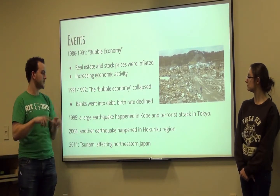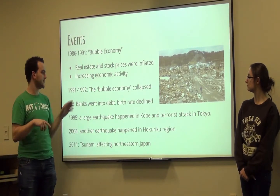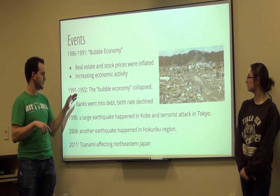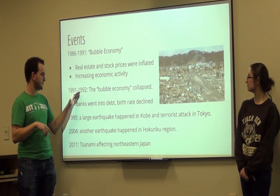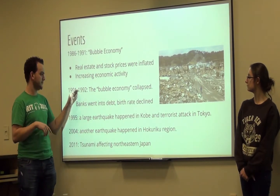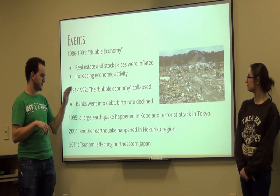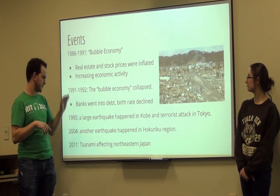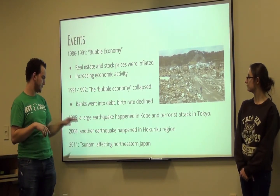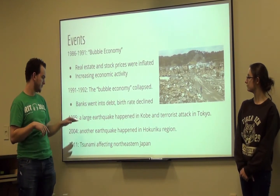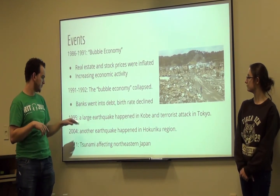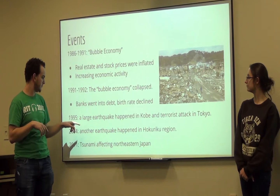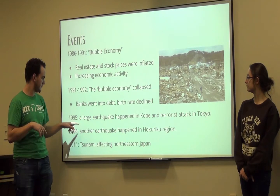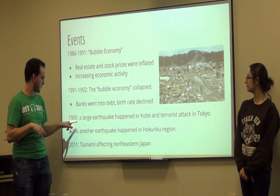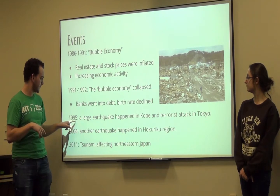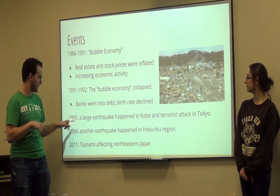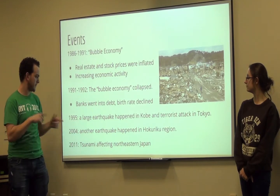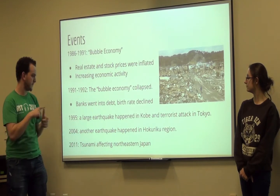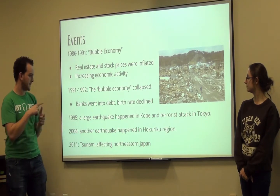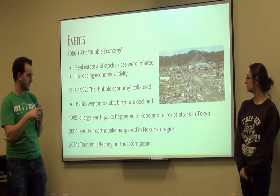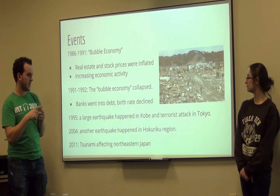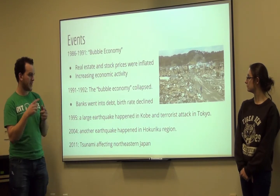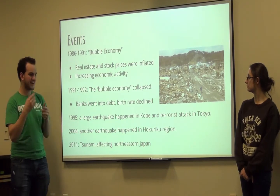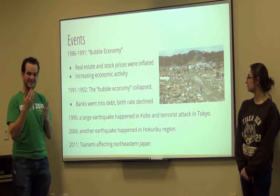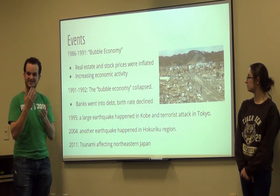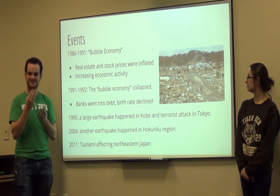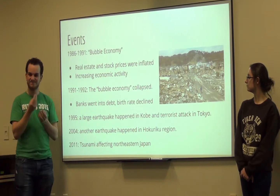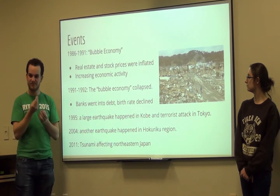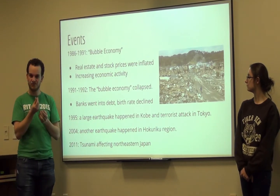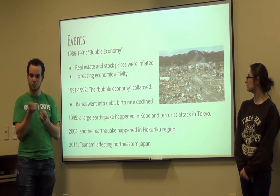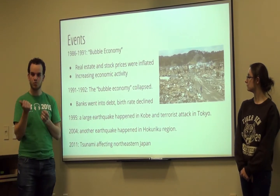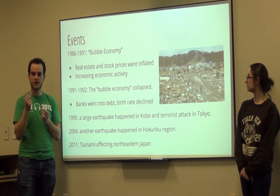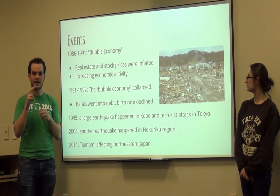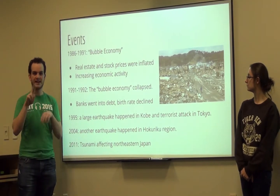And then that bubble economy did collapse between 91 and 92.